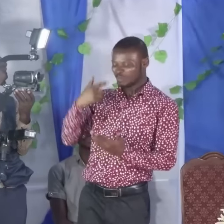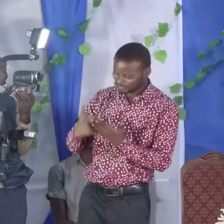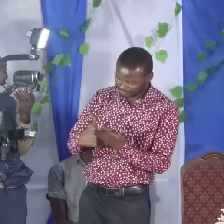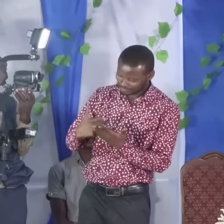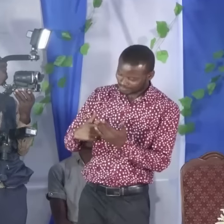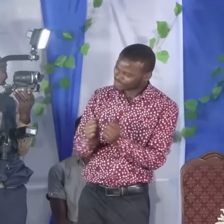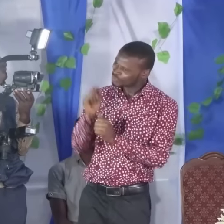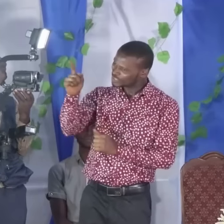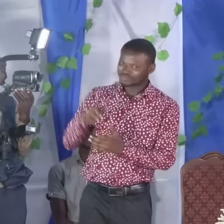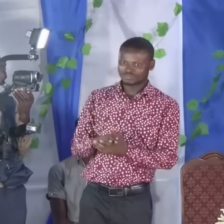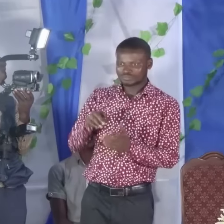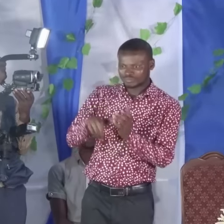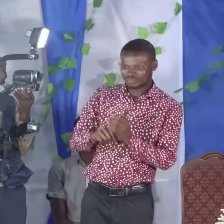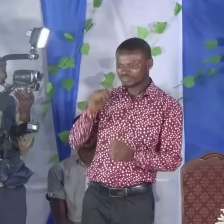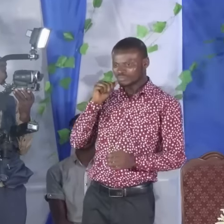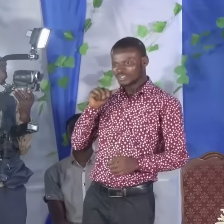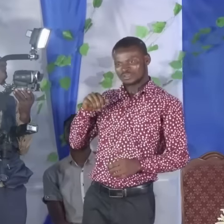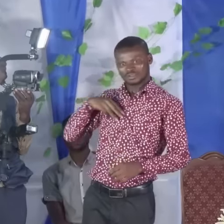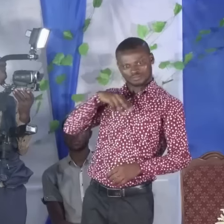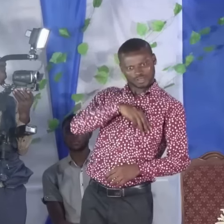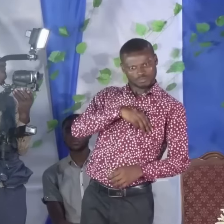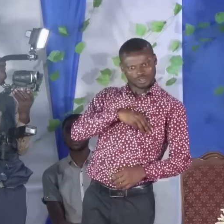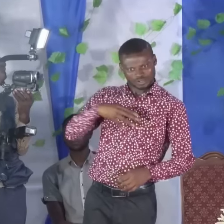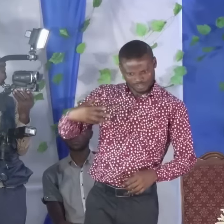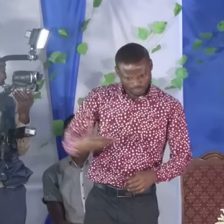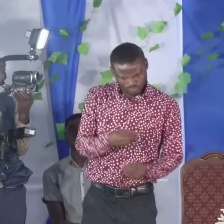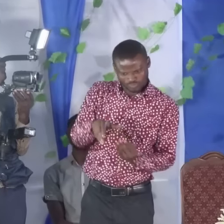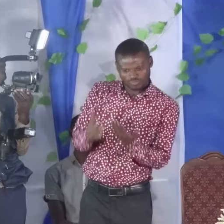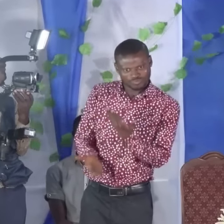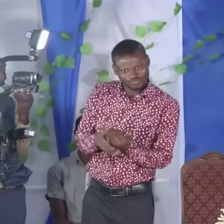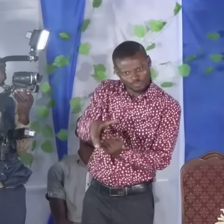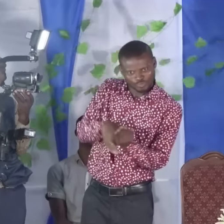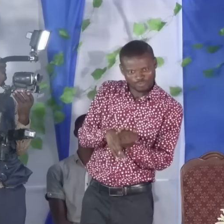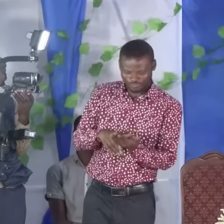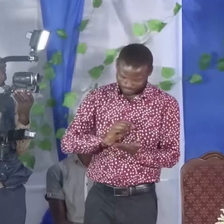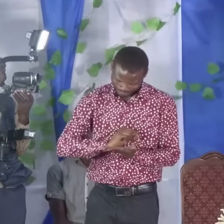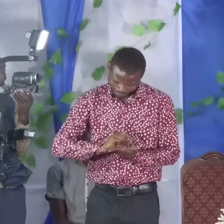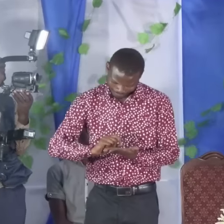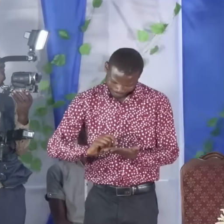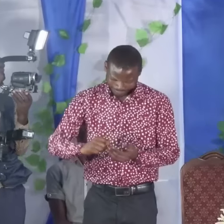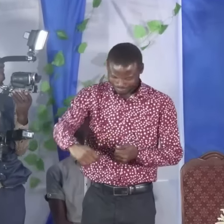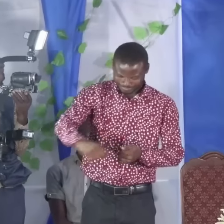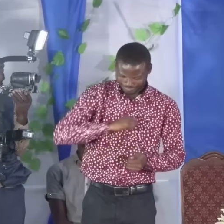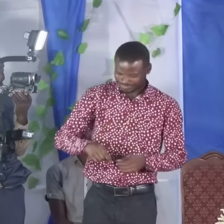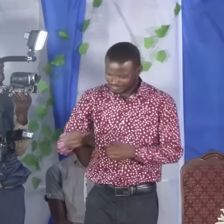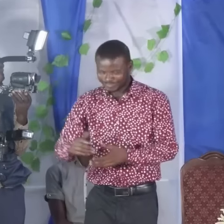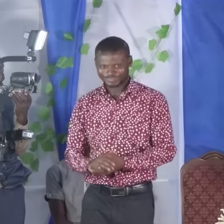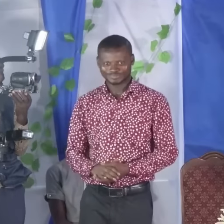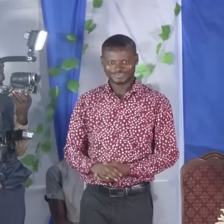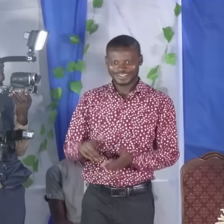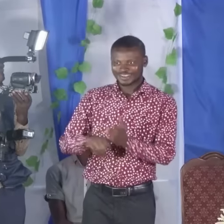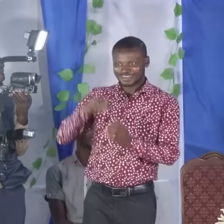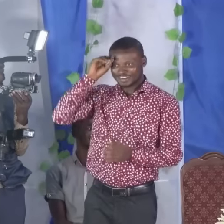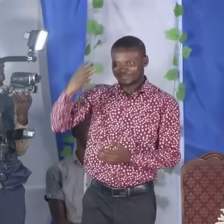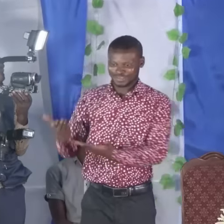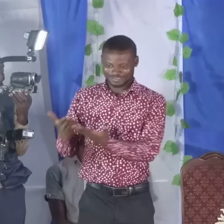checkbook. What to check? No, the amakwano. Not quite the mika. Hey, but I see, I told you, what